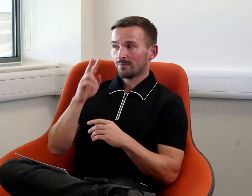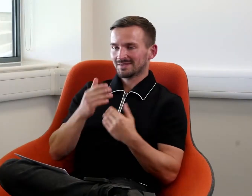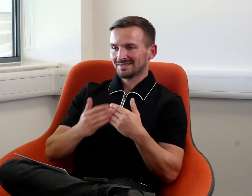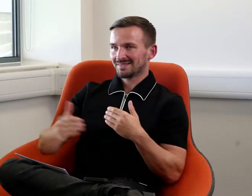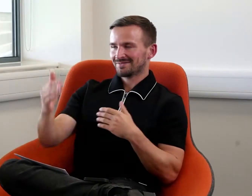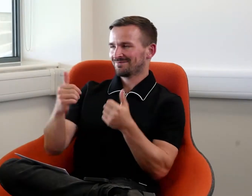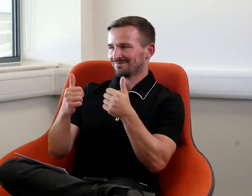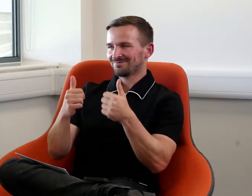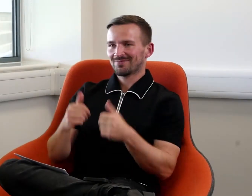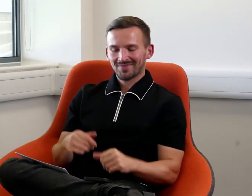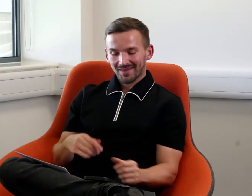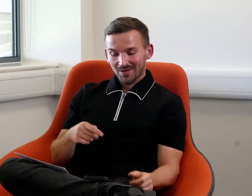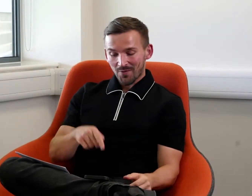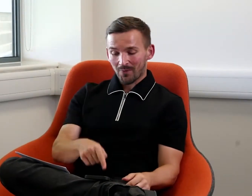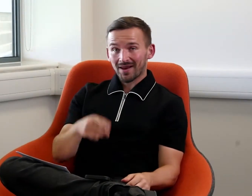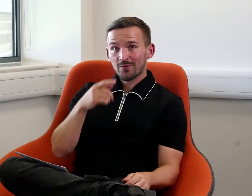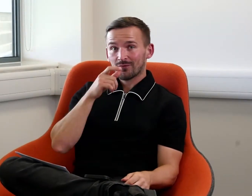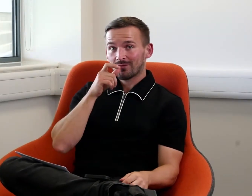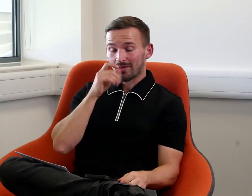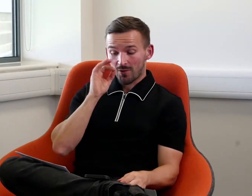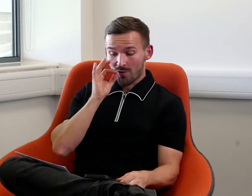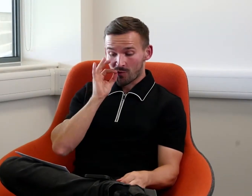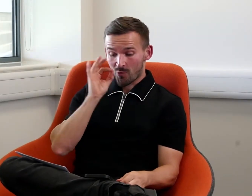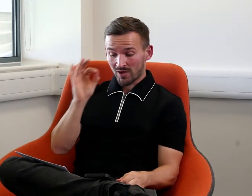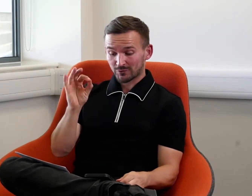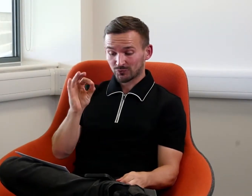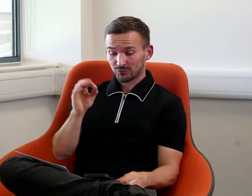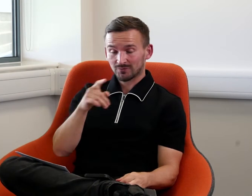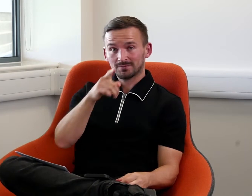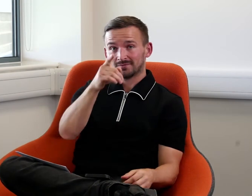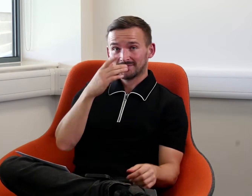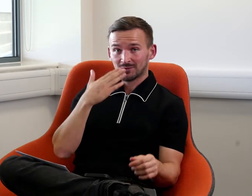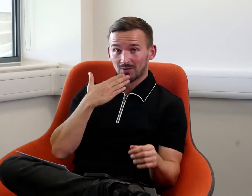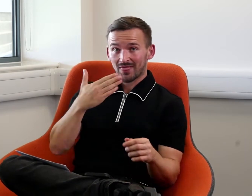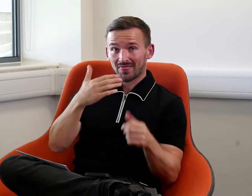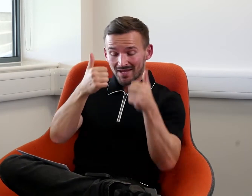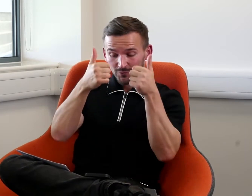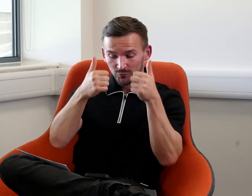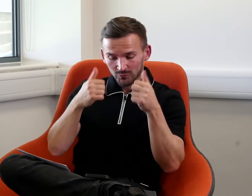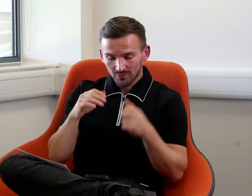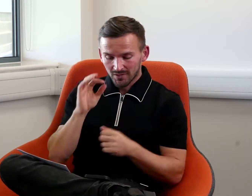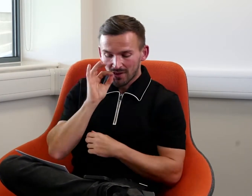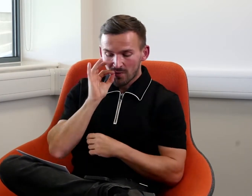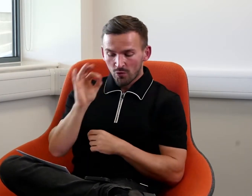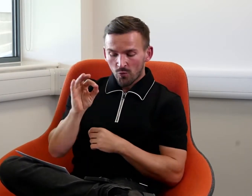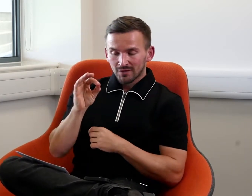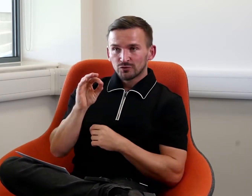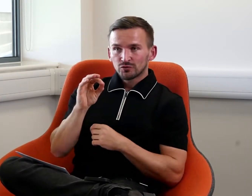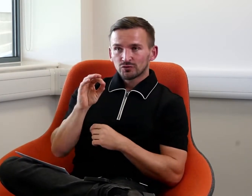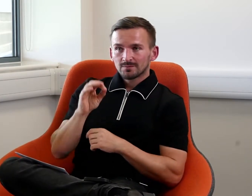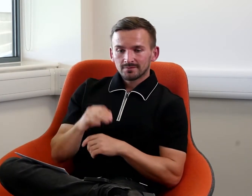Yeah, thank you. Hopefully we will see those changes in the future. So we've had a question come through.